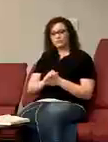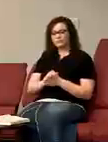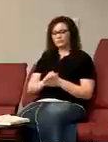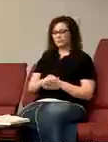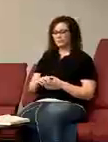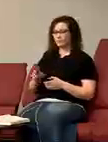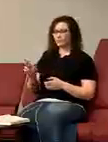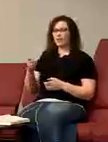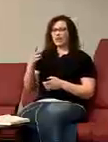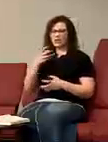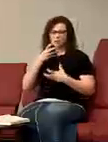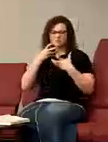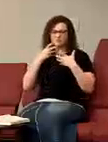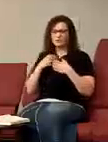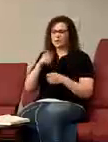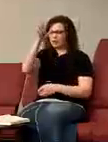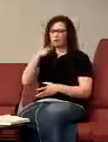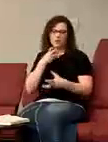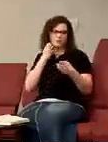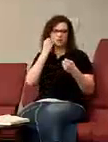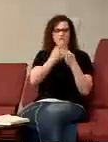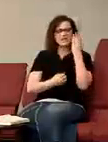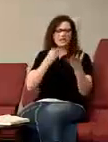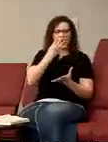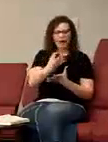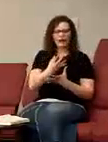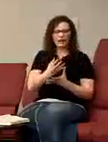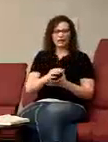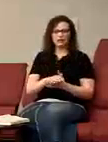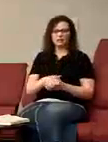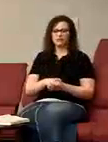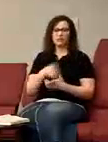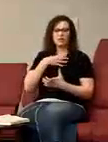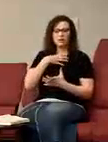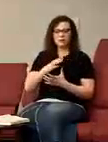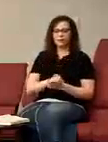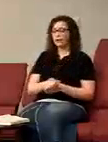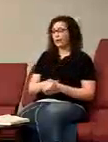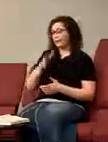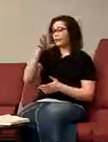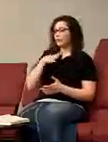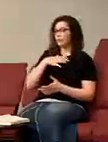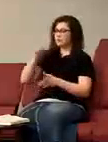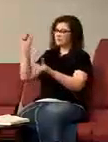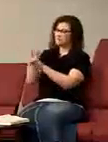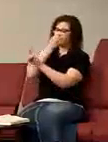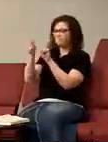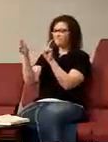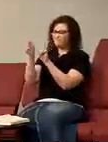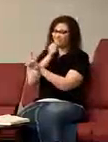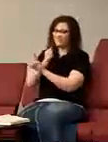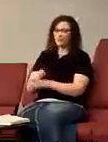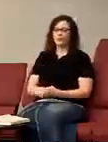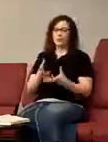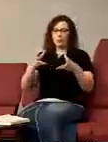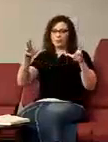with a pot, you know? I mean, well, a frying pan or something. It's just because I believe that's why. God just did